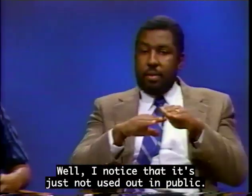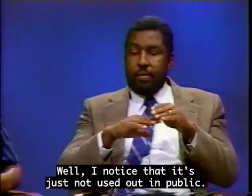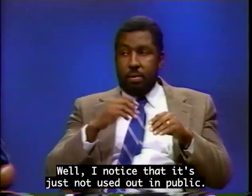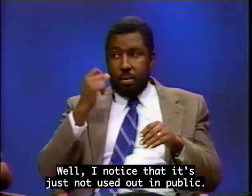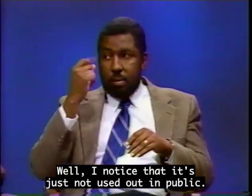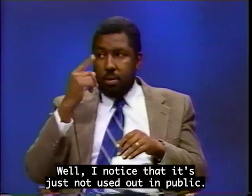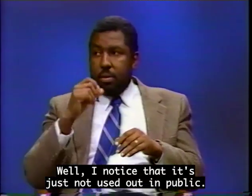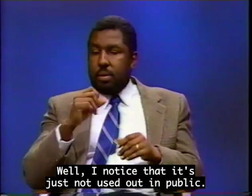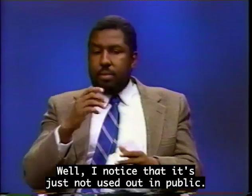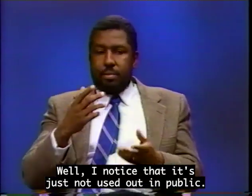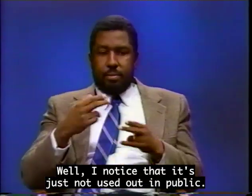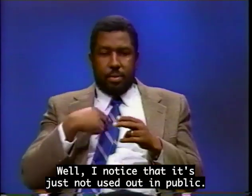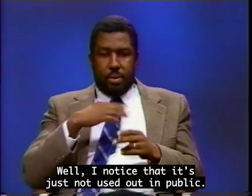just not used out in public.